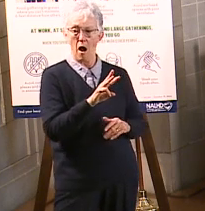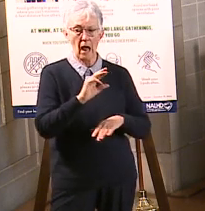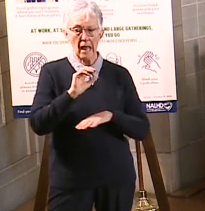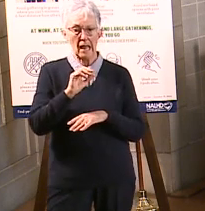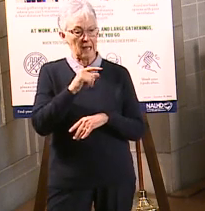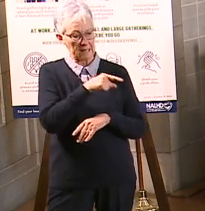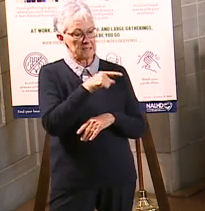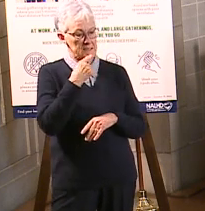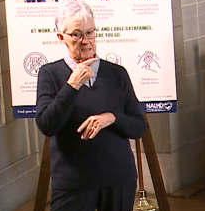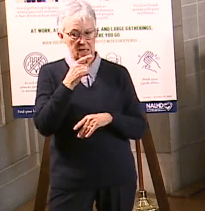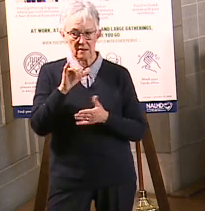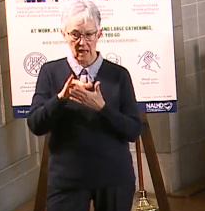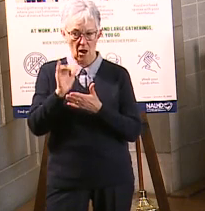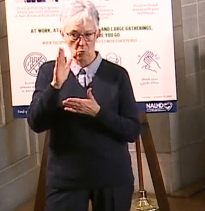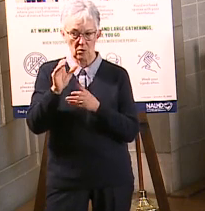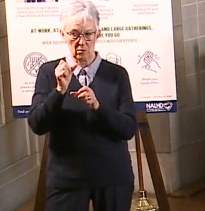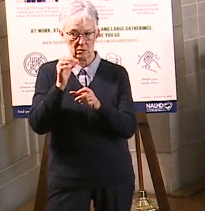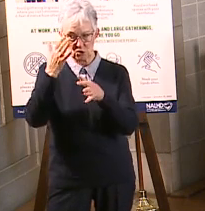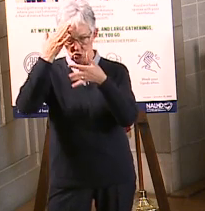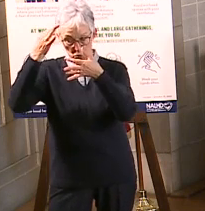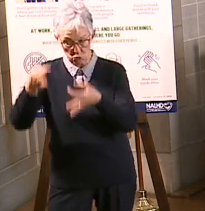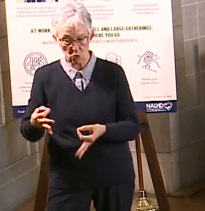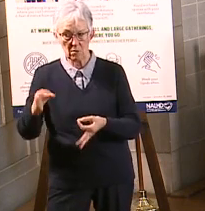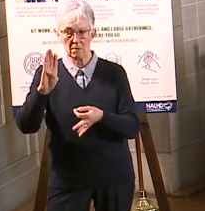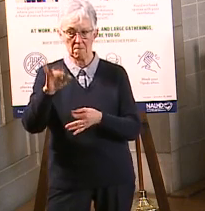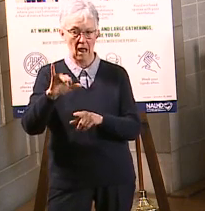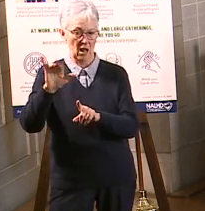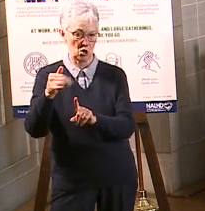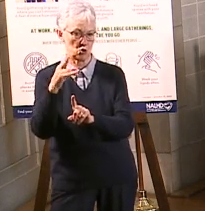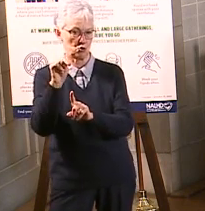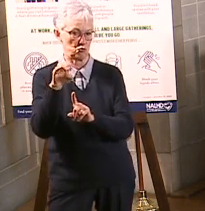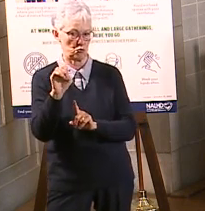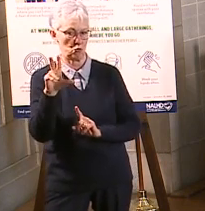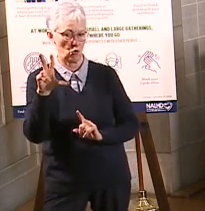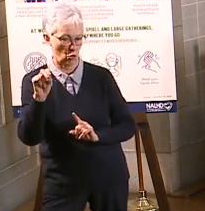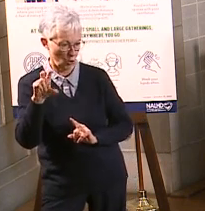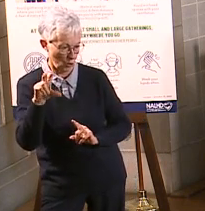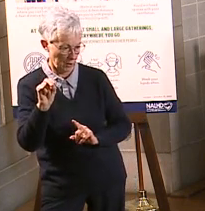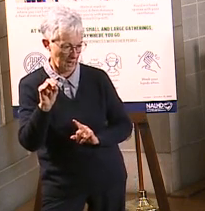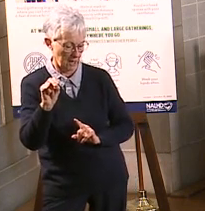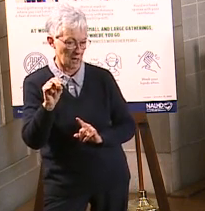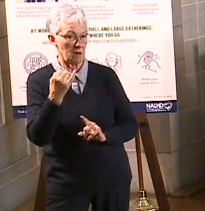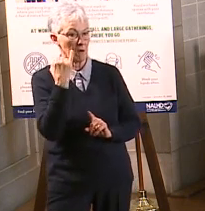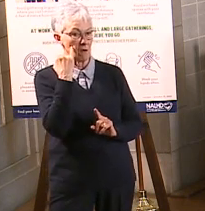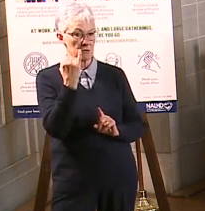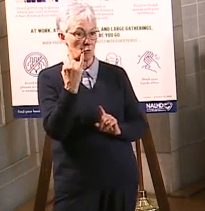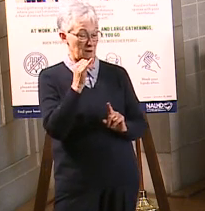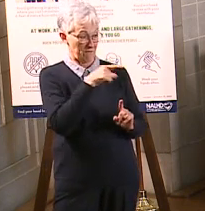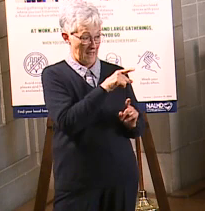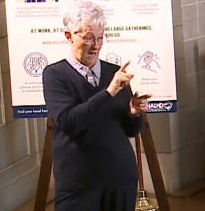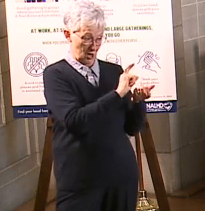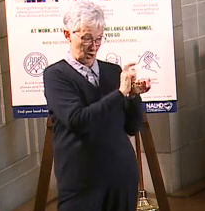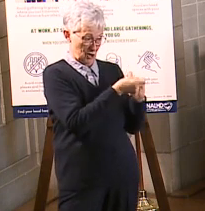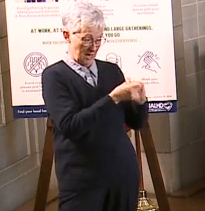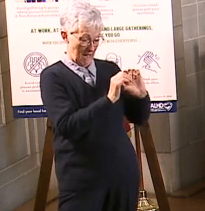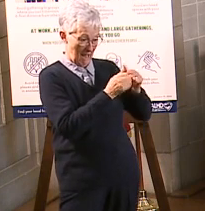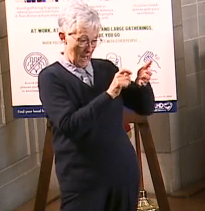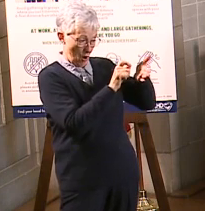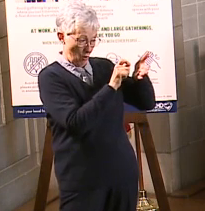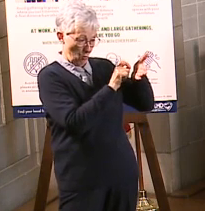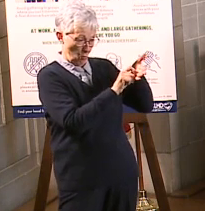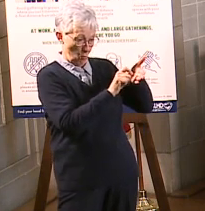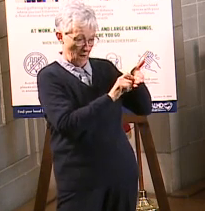we don't make those transfers to the cash reserve till about July 15th. So if the bill had been just written so that they check them,